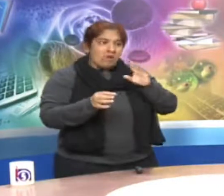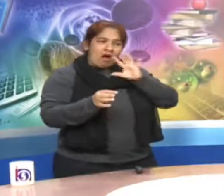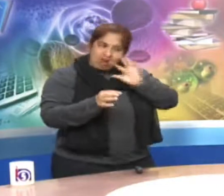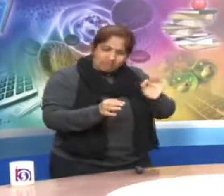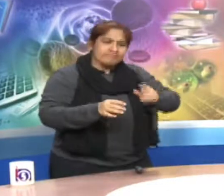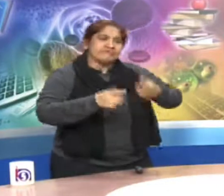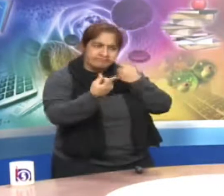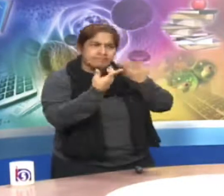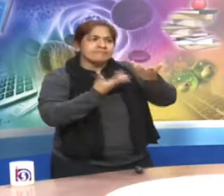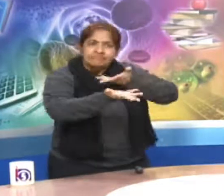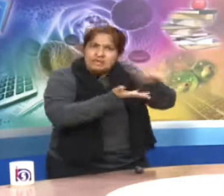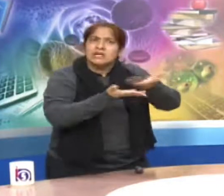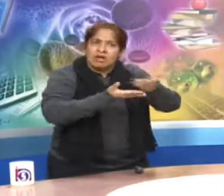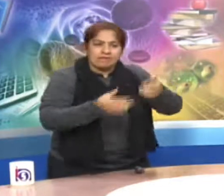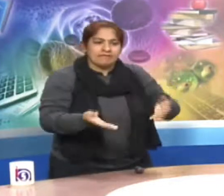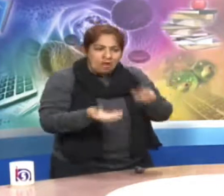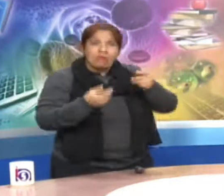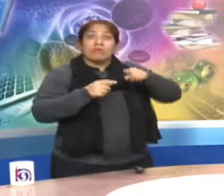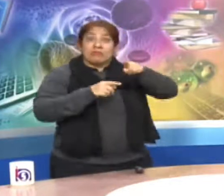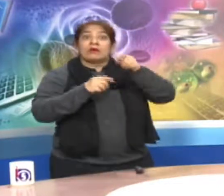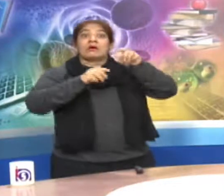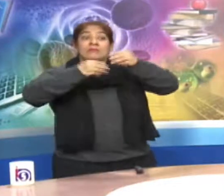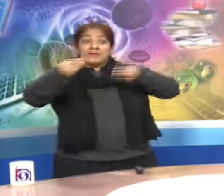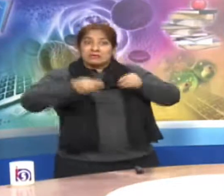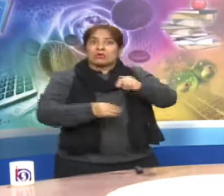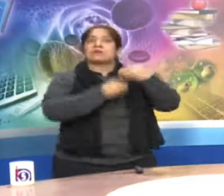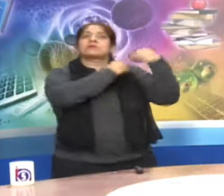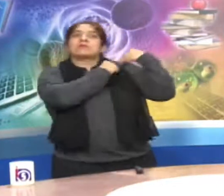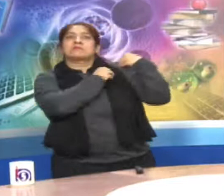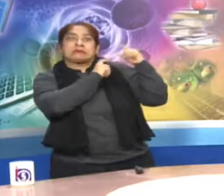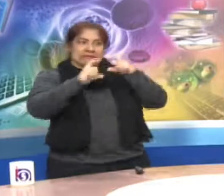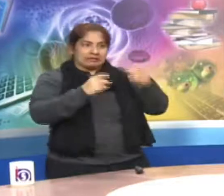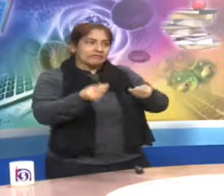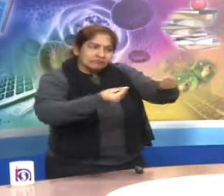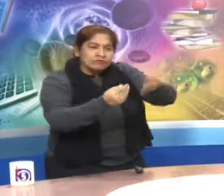towards the customers and the brand, both